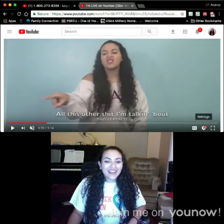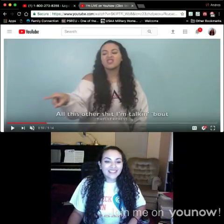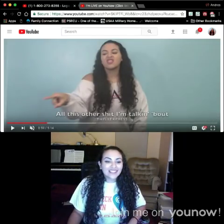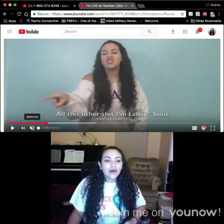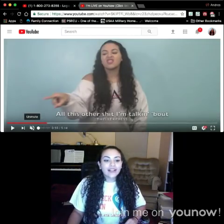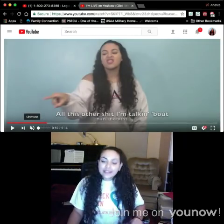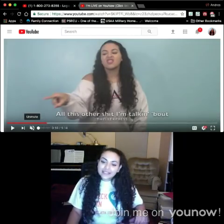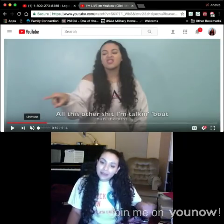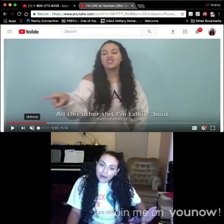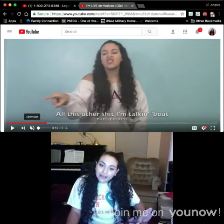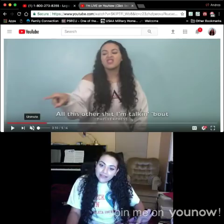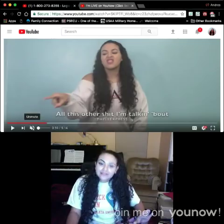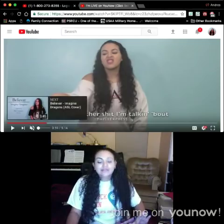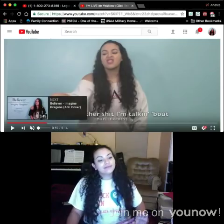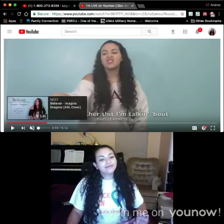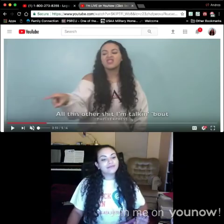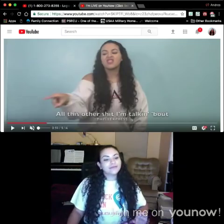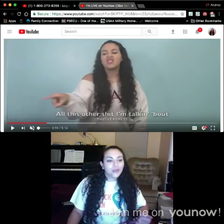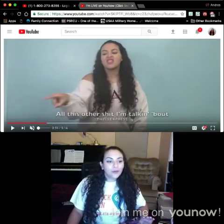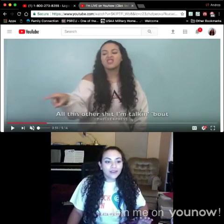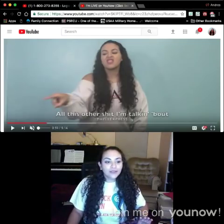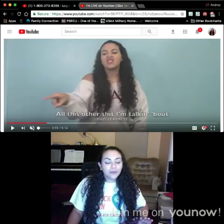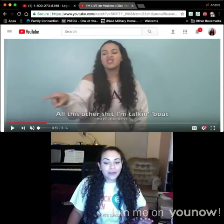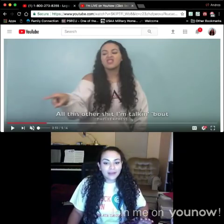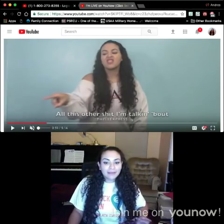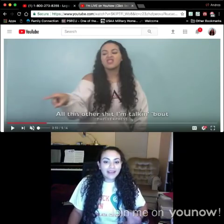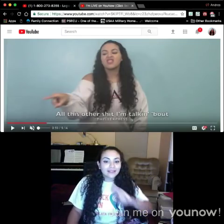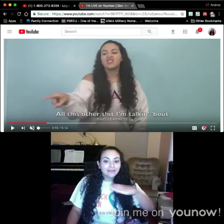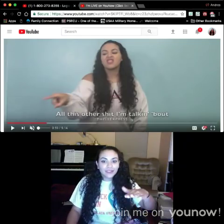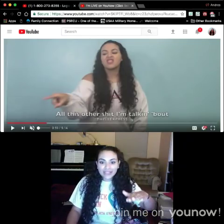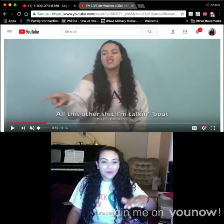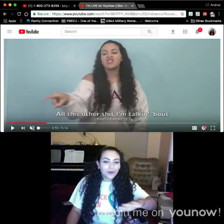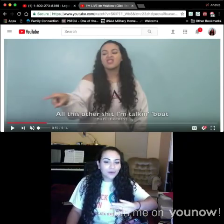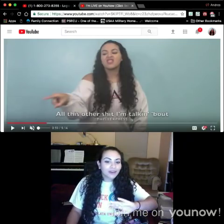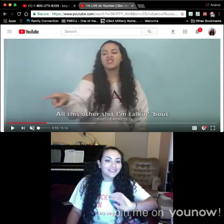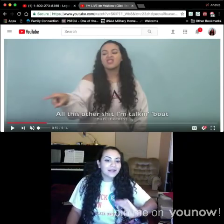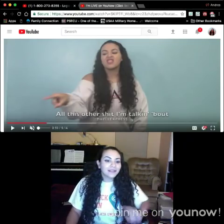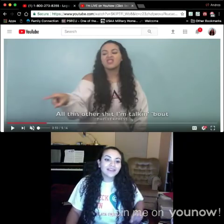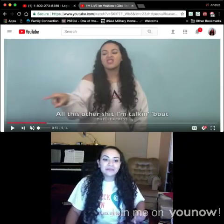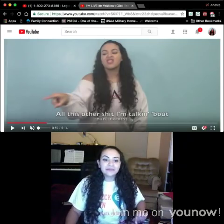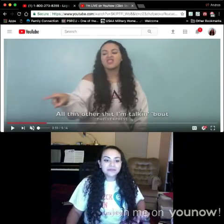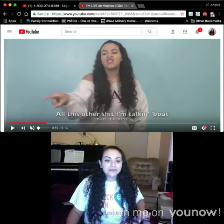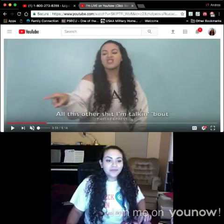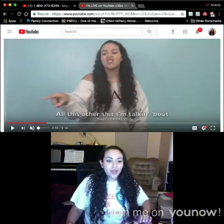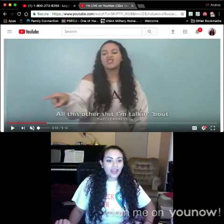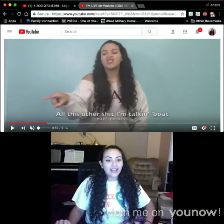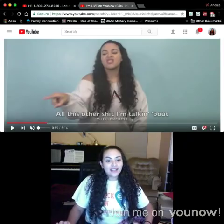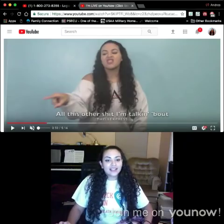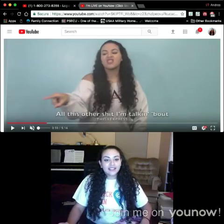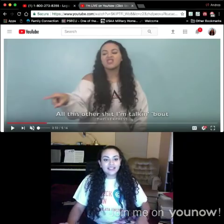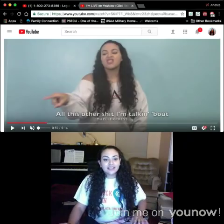Okay, so let's keep going. Don't worry if you don't pick it up like the first time we go through it. It's not a big deal.